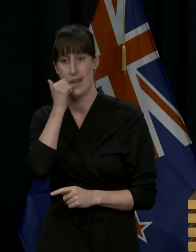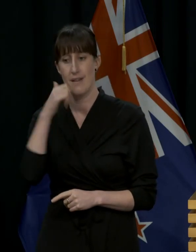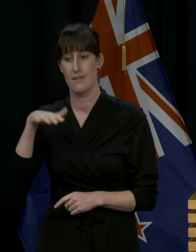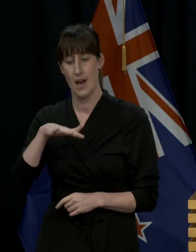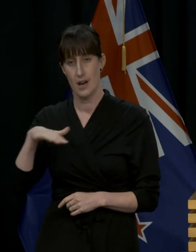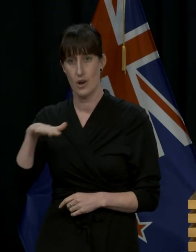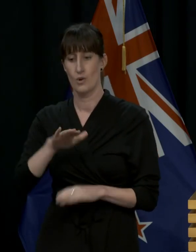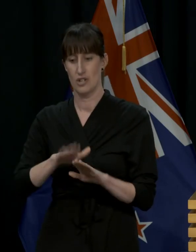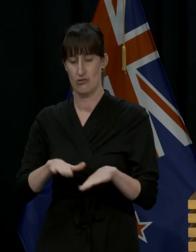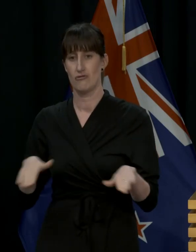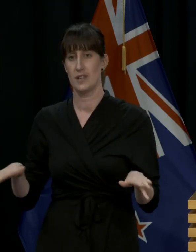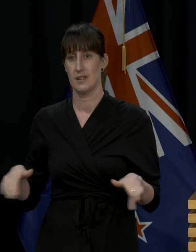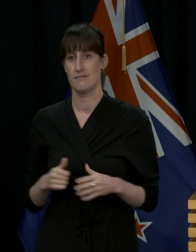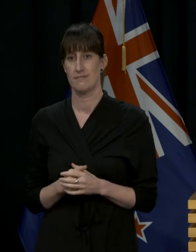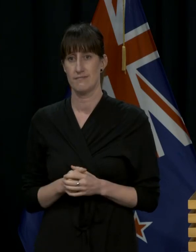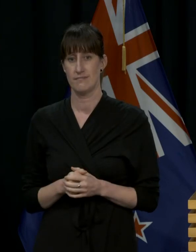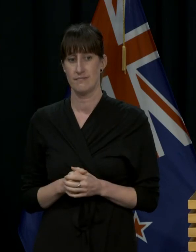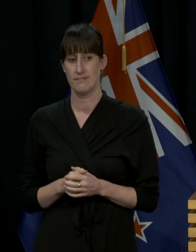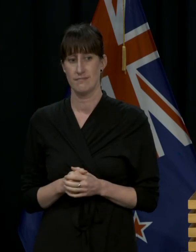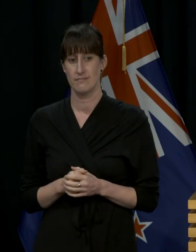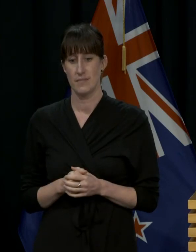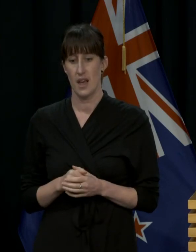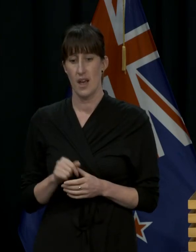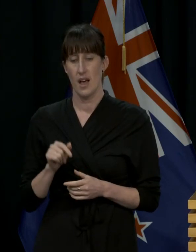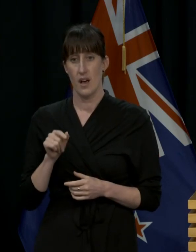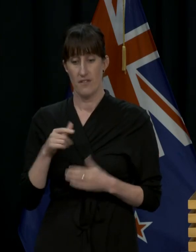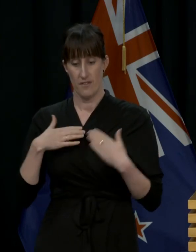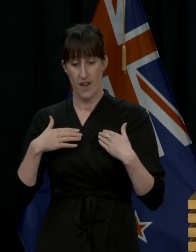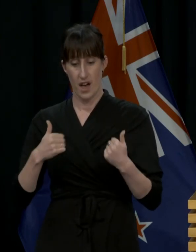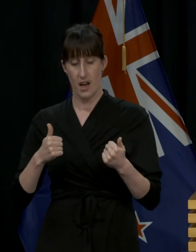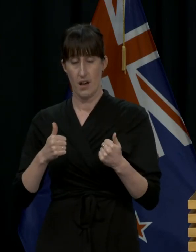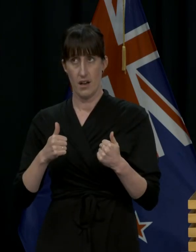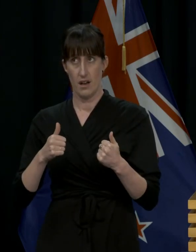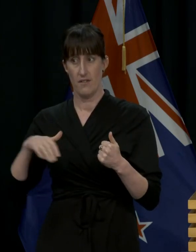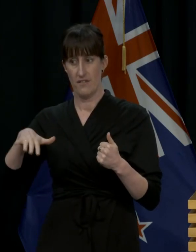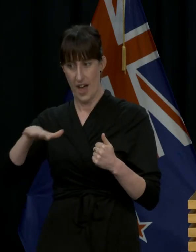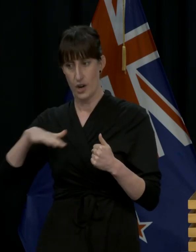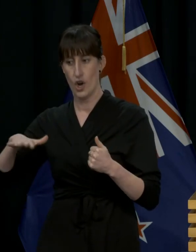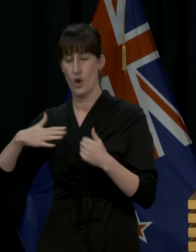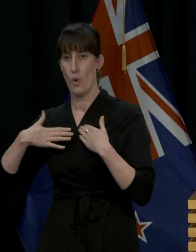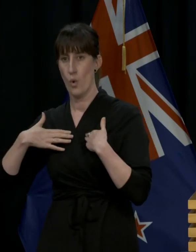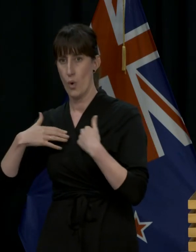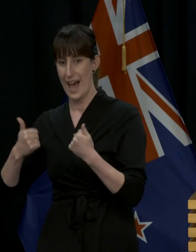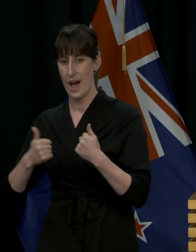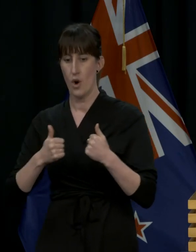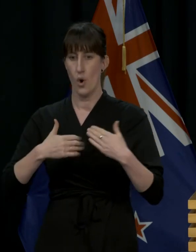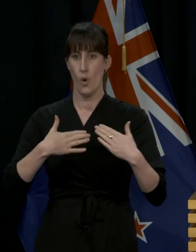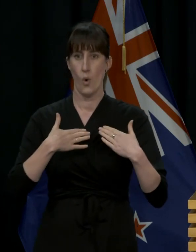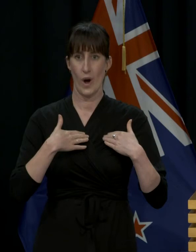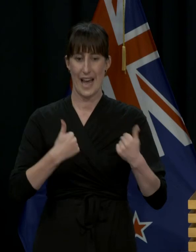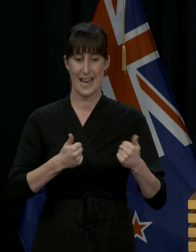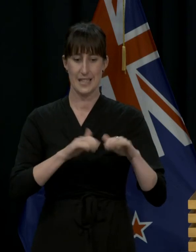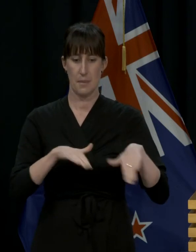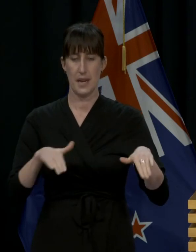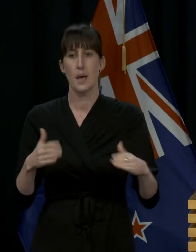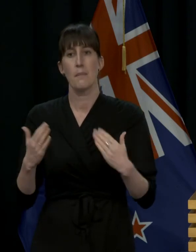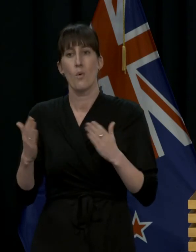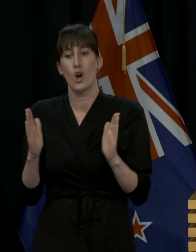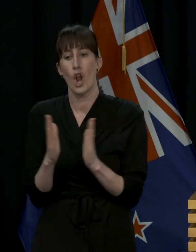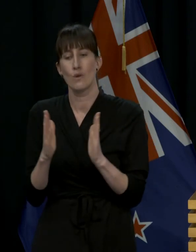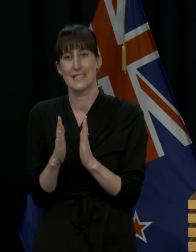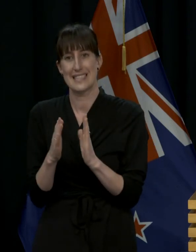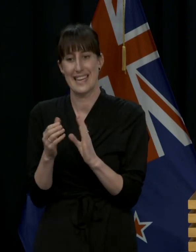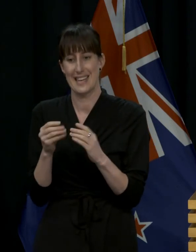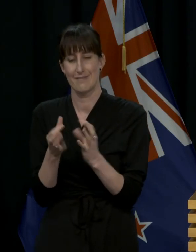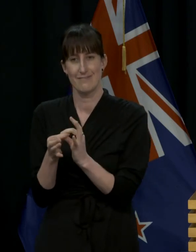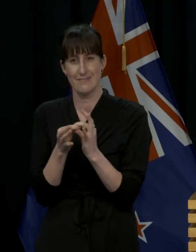where we've already moving into the space of having whānau ora more closely involved with Oranga Tamariki. We wish to continue that ultimately